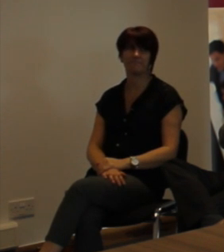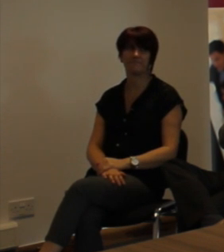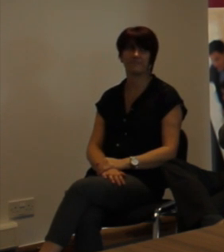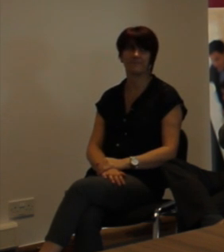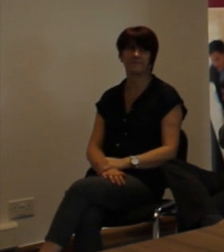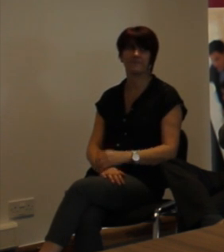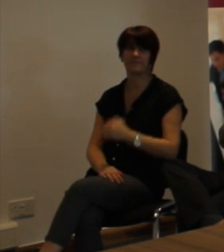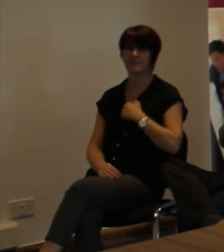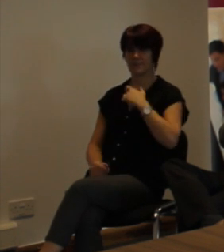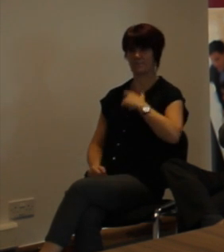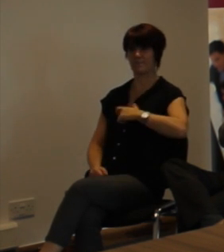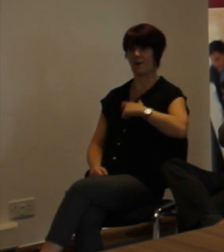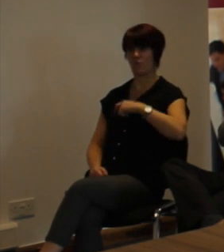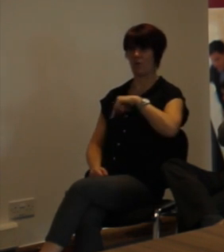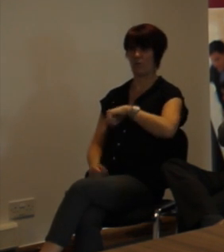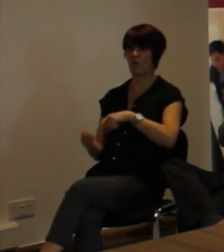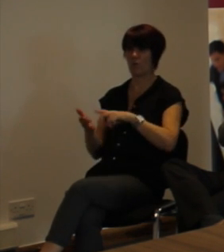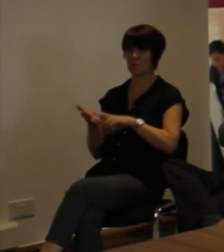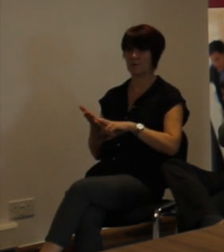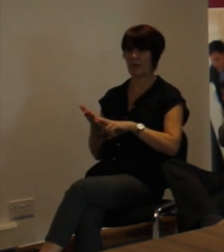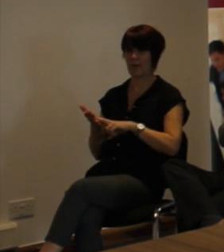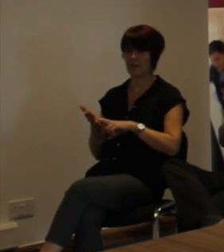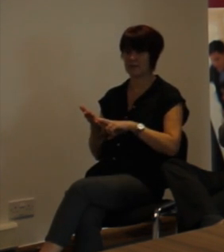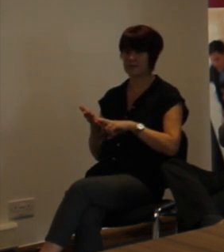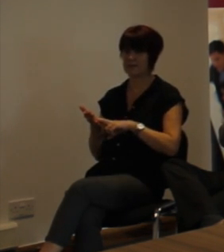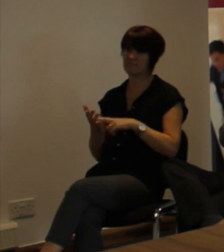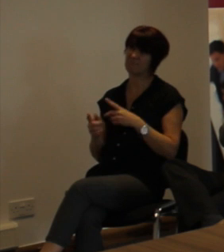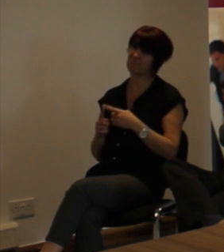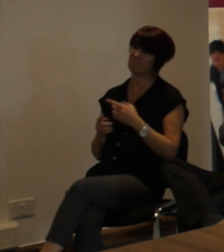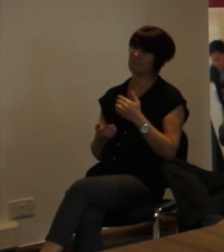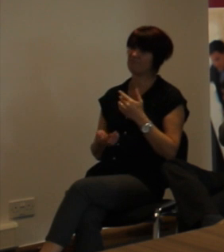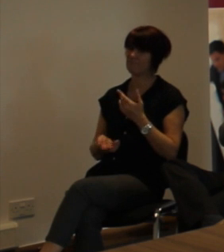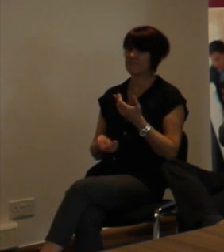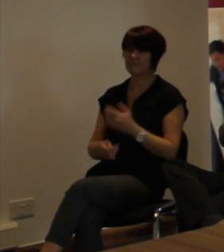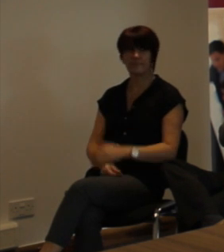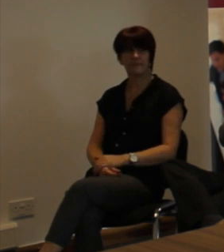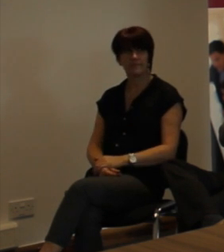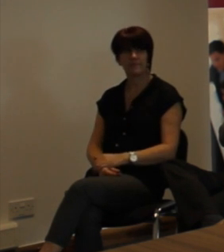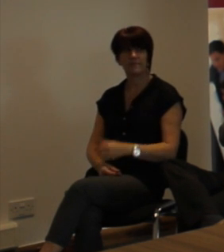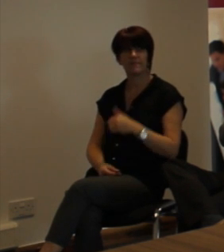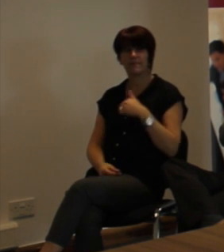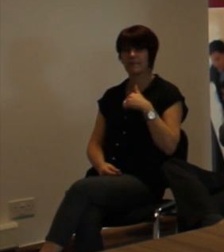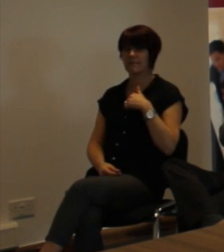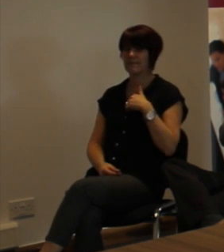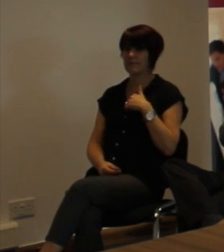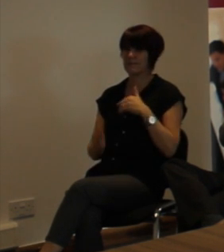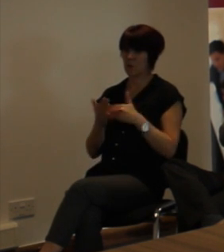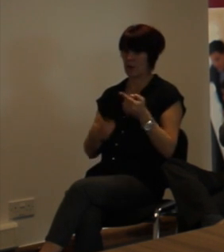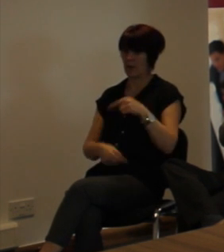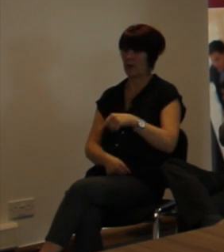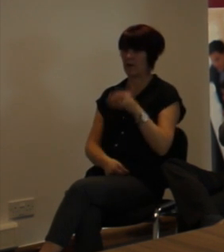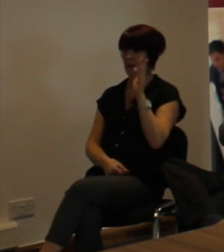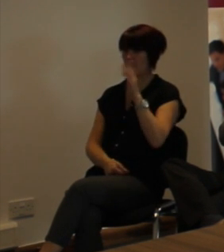that's my role within OCN, and I suppose my approach to this session today will probably